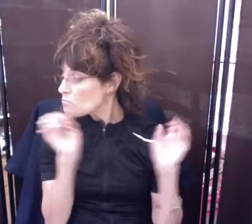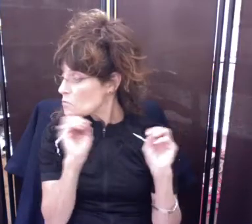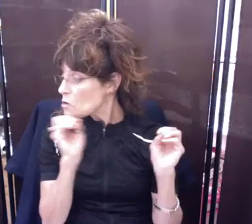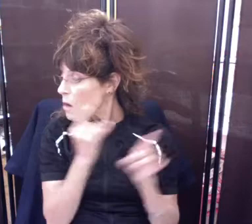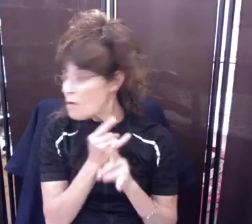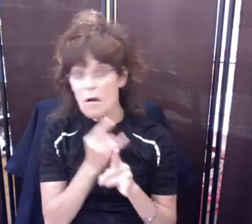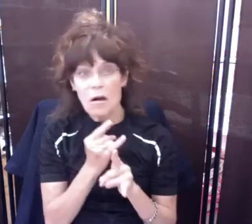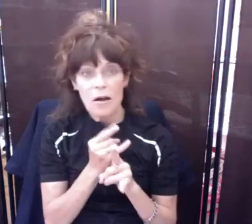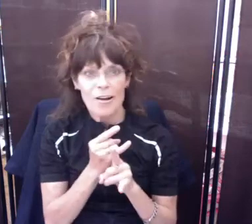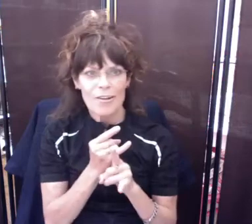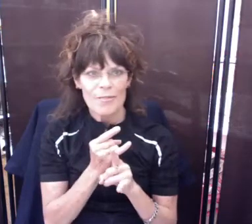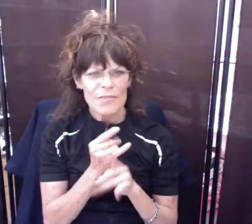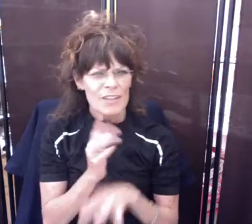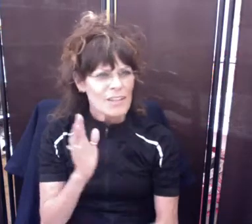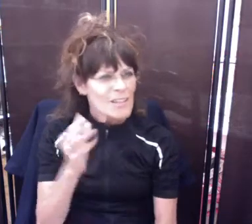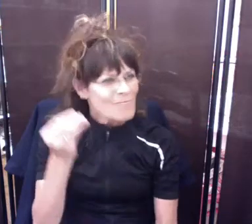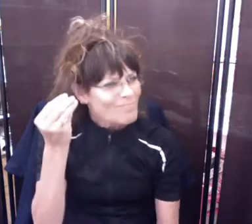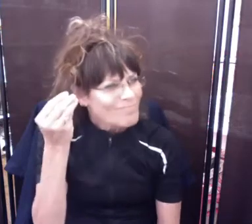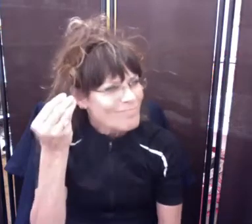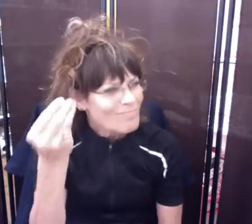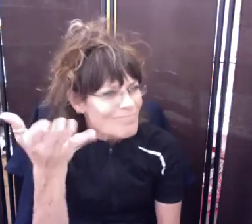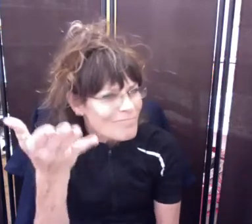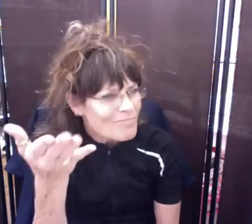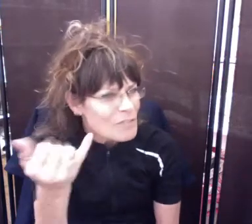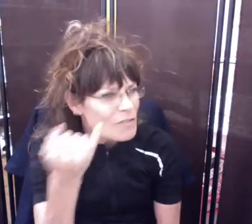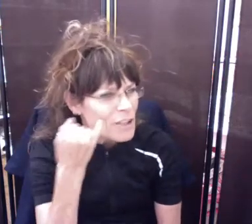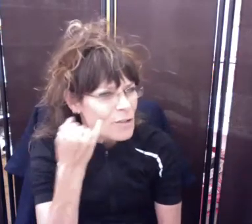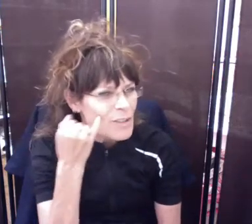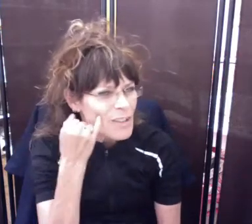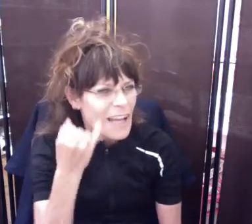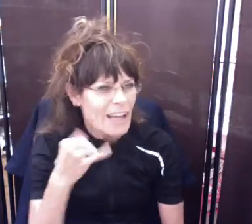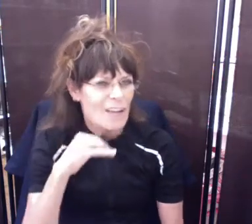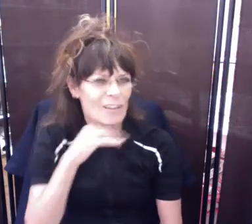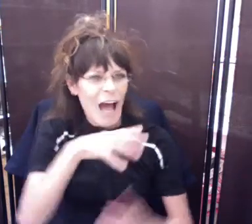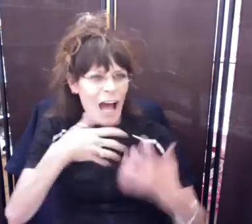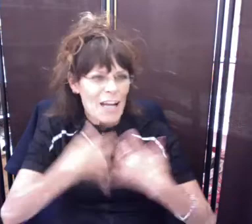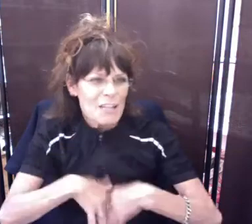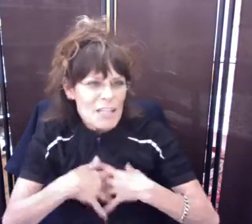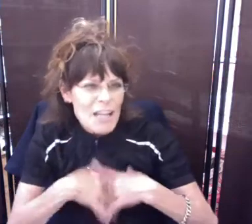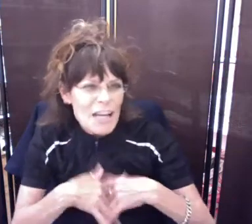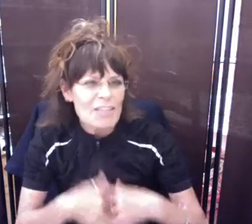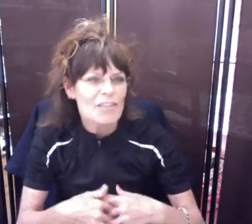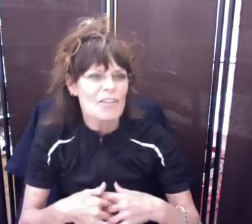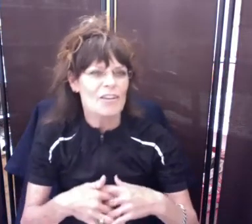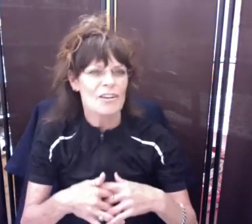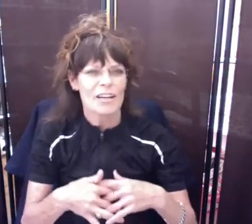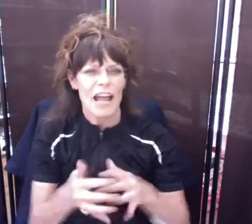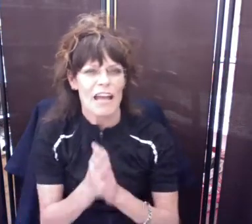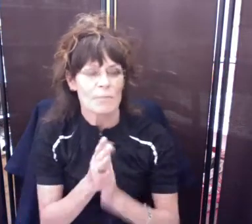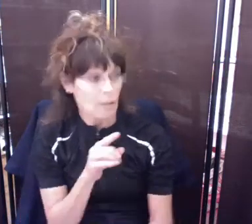thing. If there was a polygraph guy and he'd wrap my wrist with the lie detector and ask me that question, Chris, are you ever